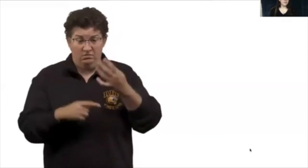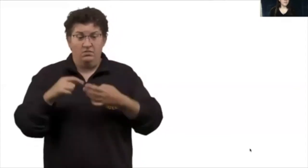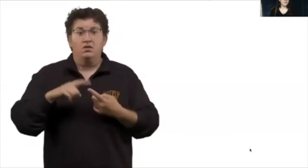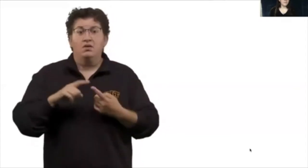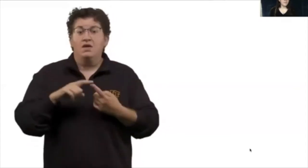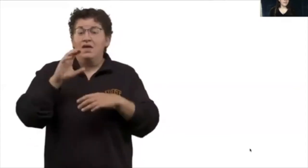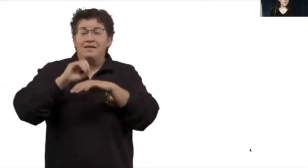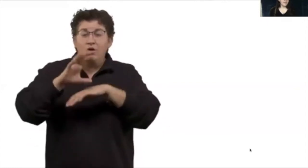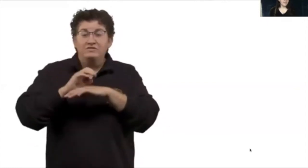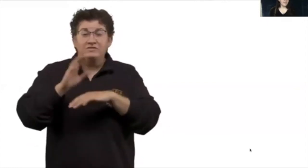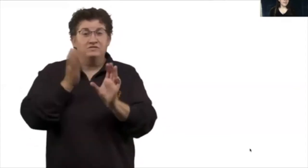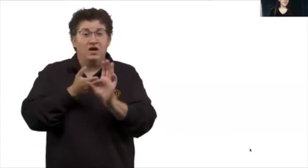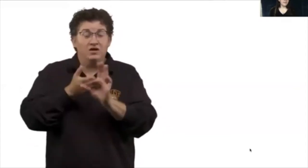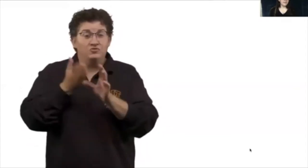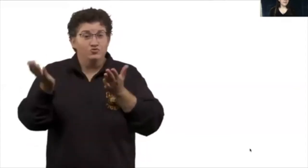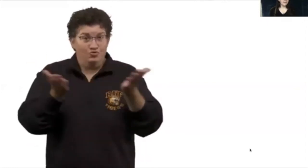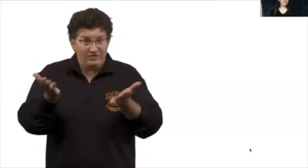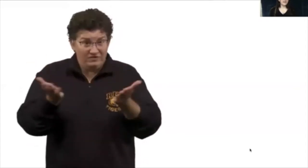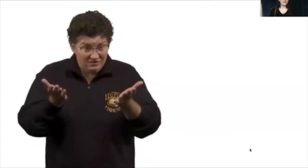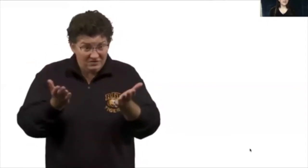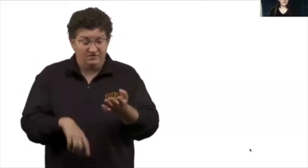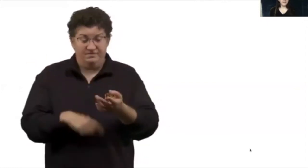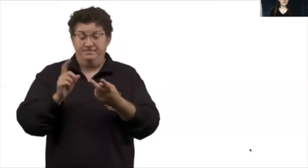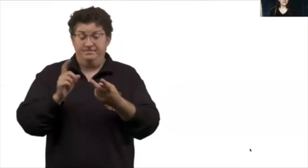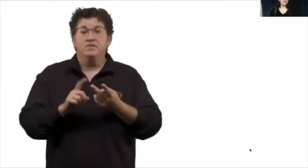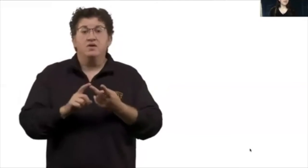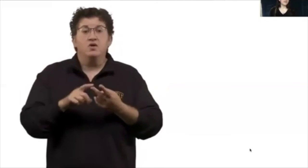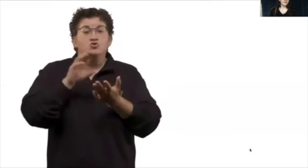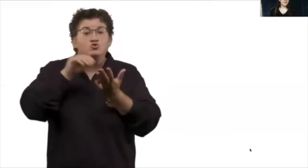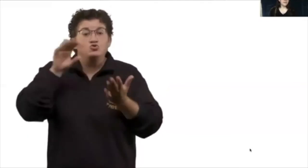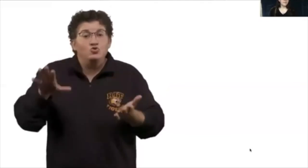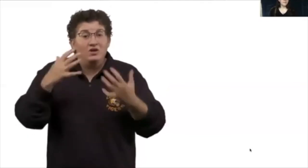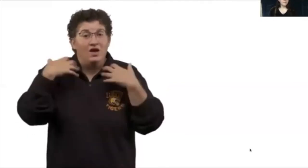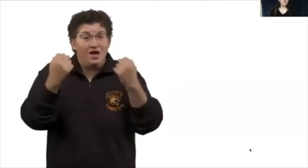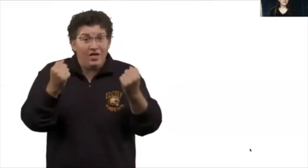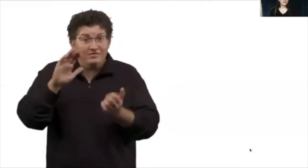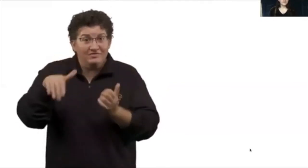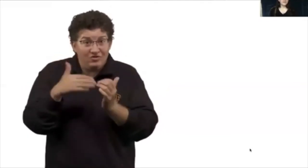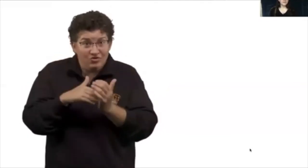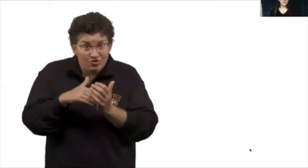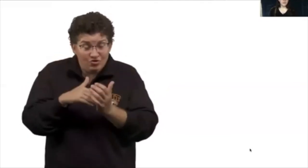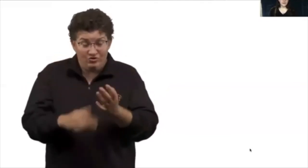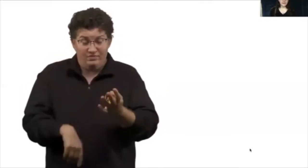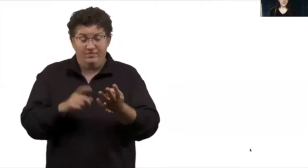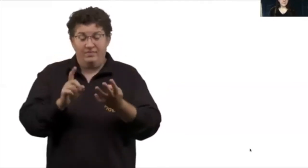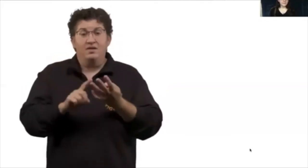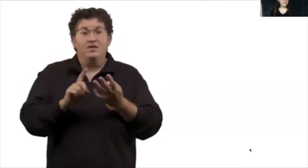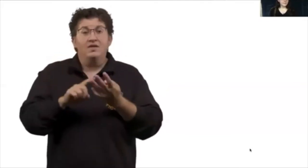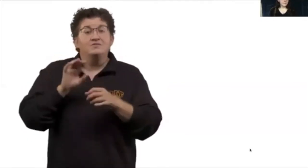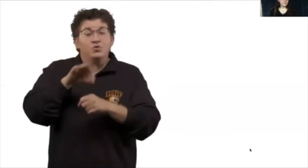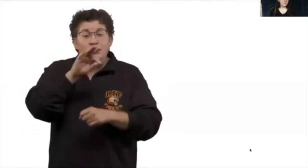you. Some examples of these resources are counseling and psychological services, the Student Health Center,